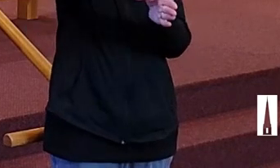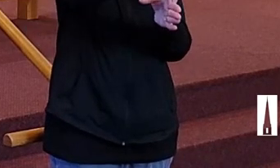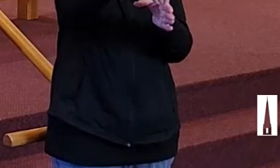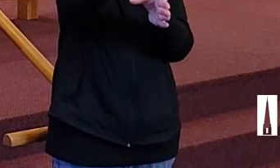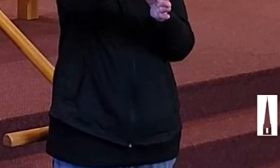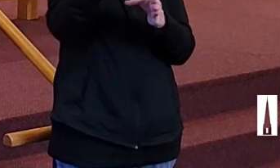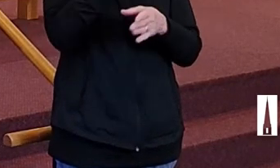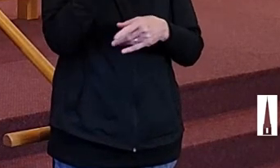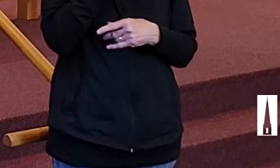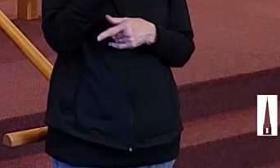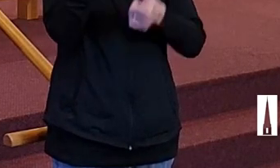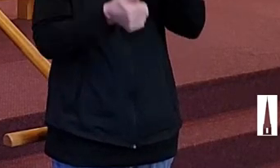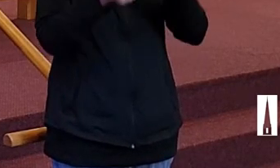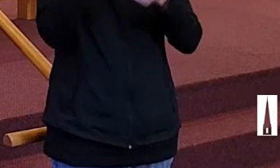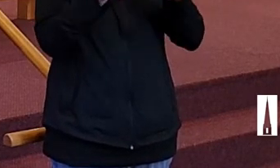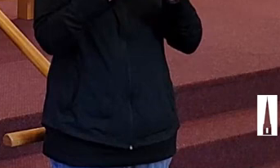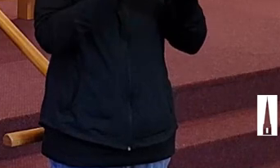space spiritually.